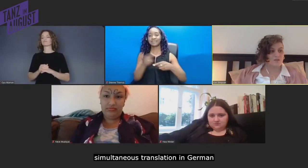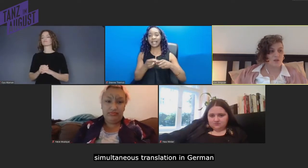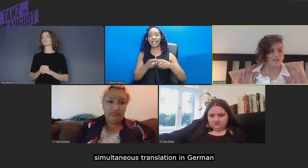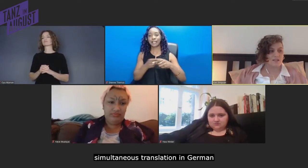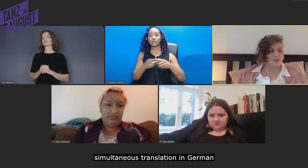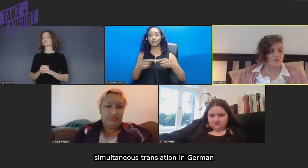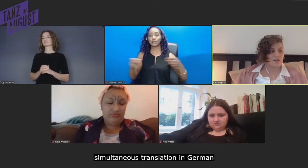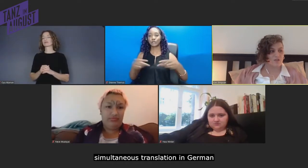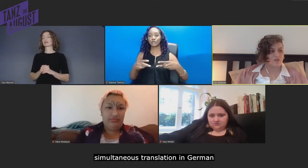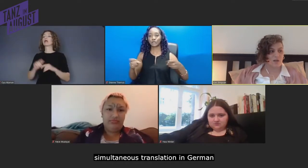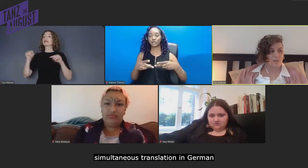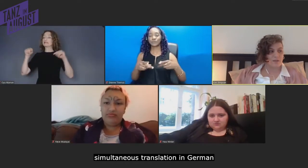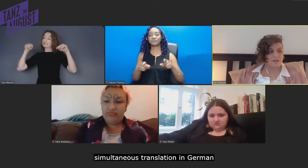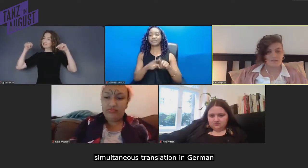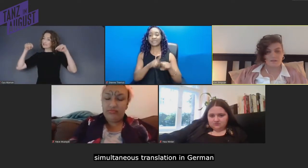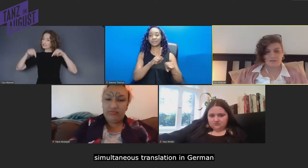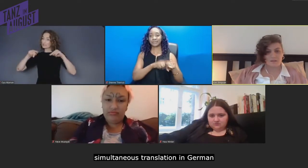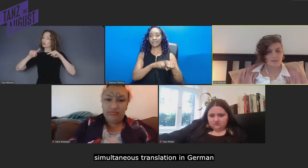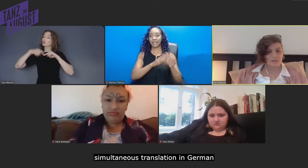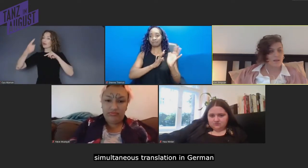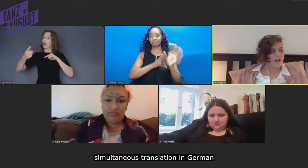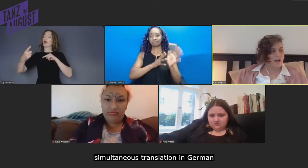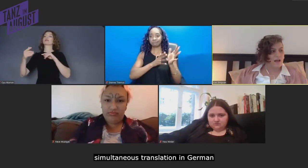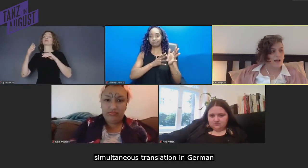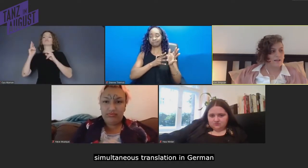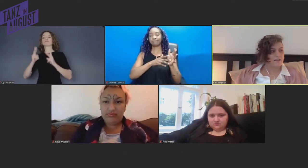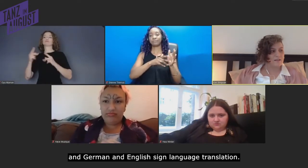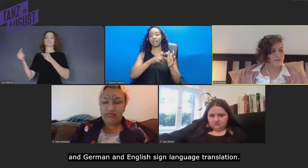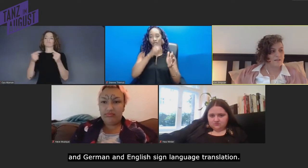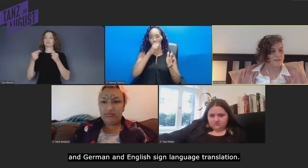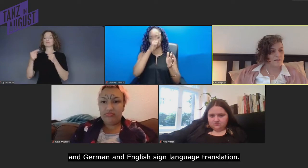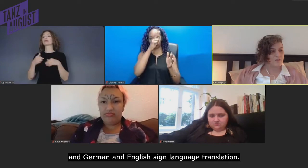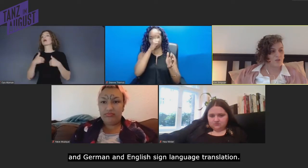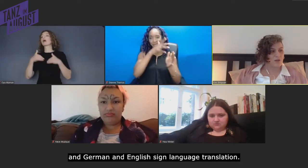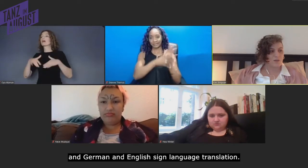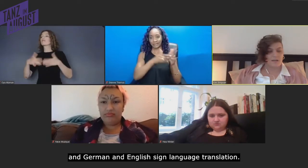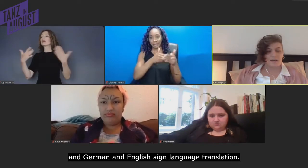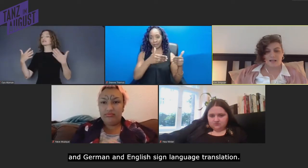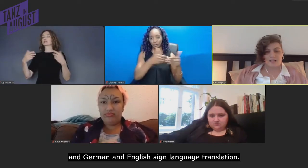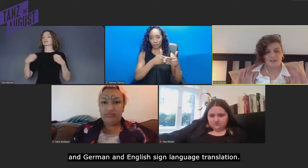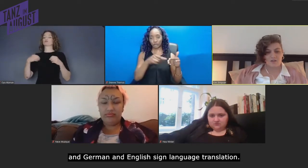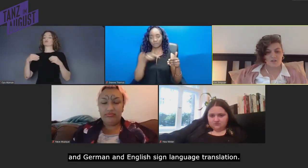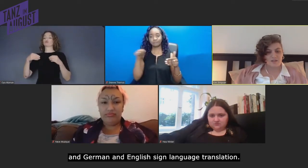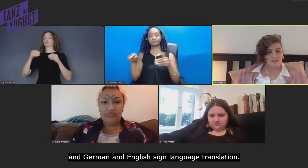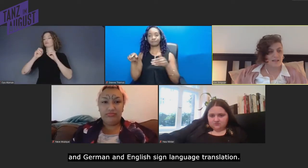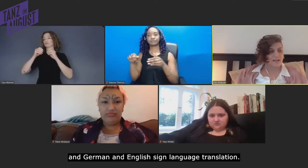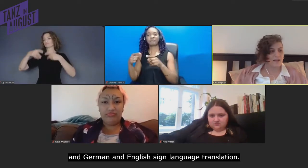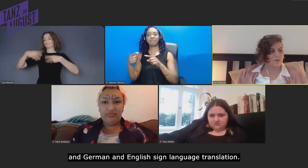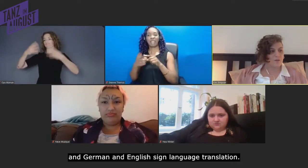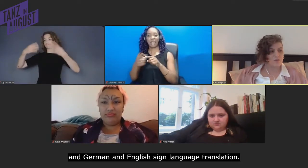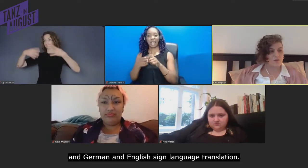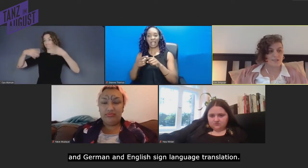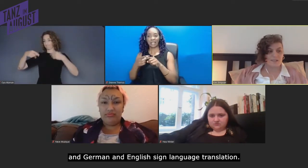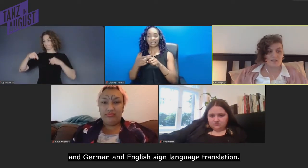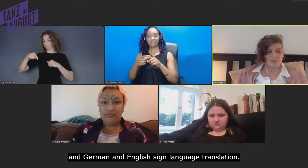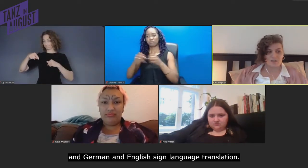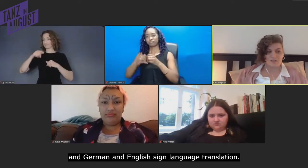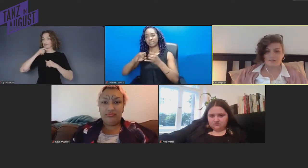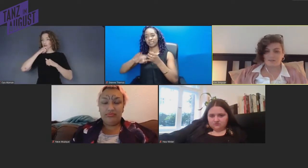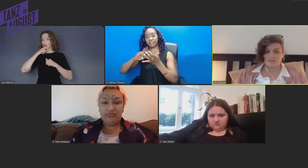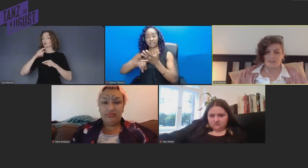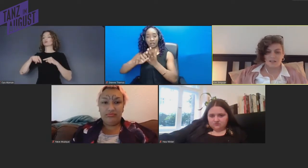simultaneous translation in German, and German and English sign language